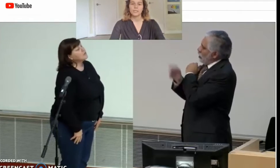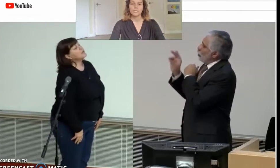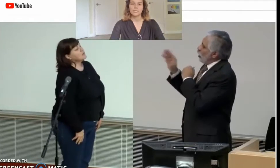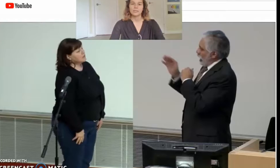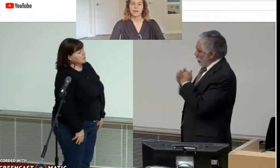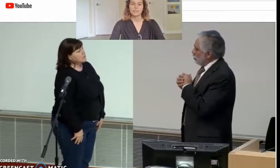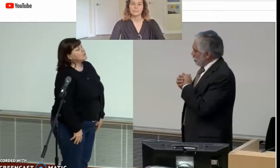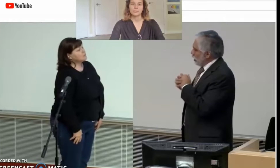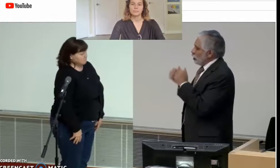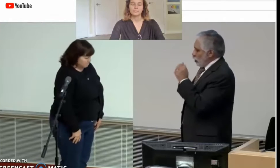in the hospital